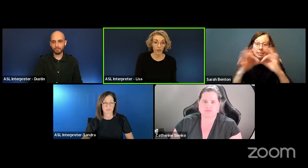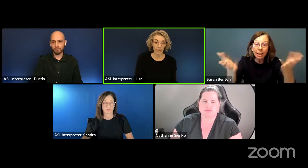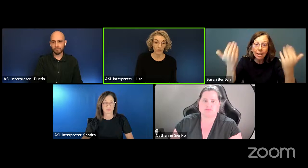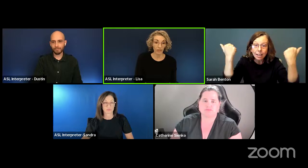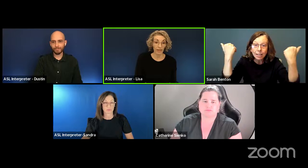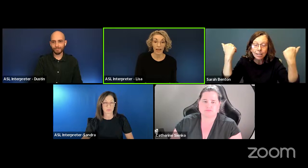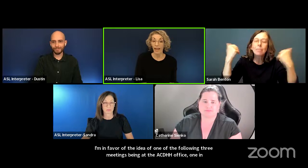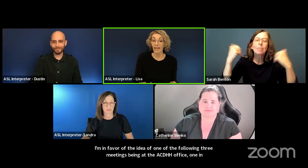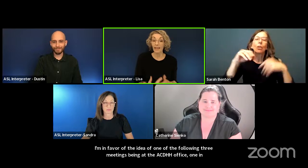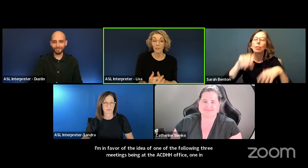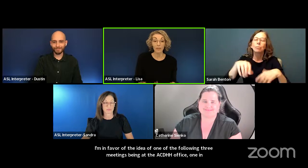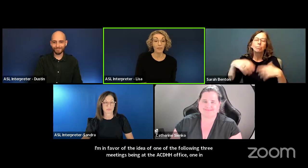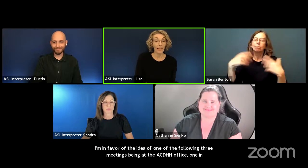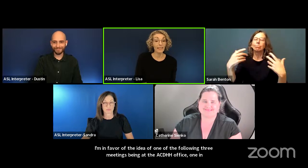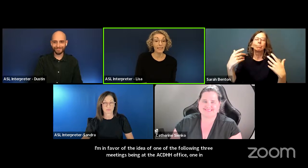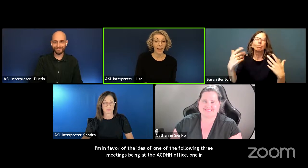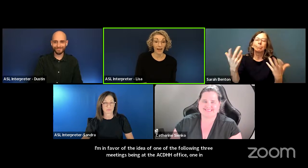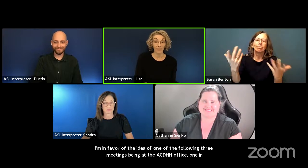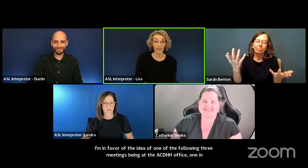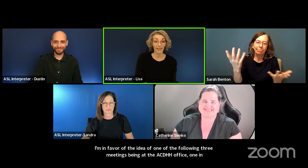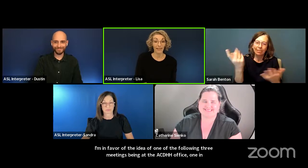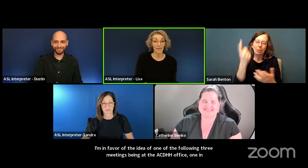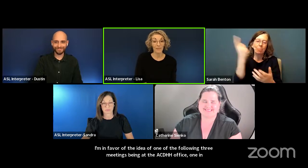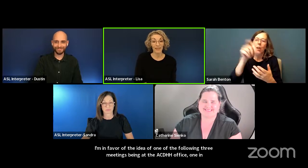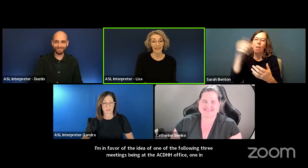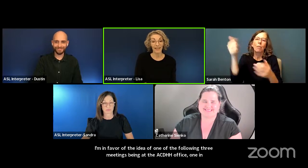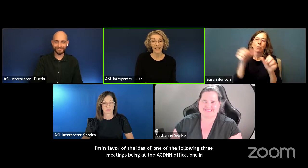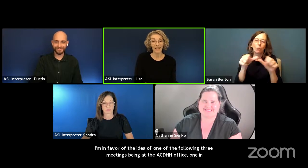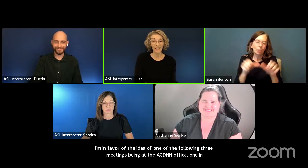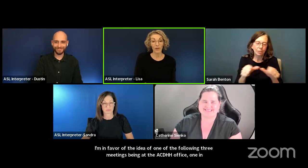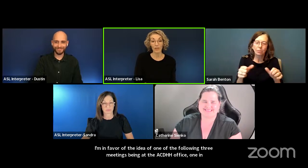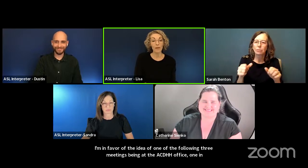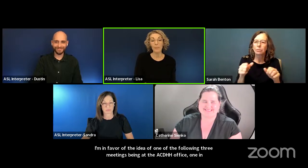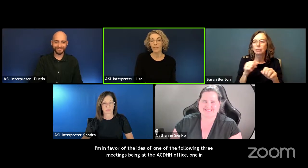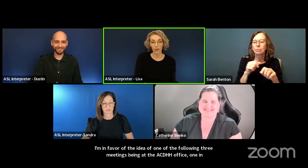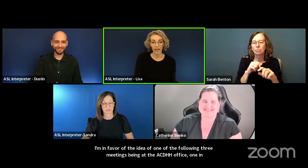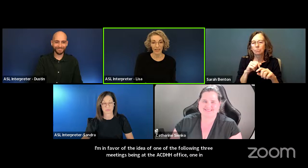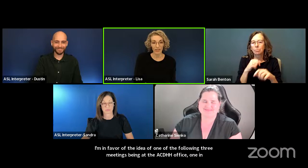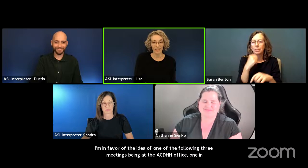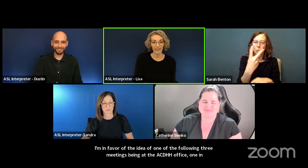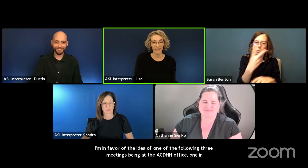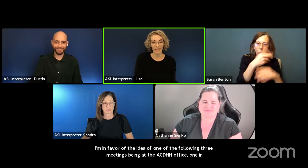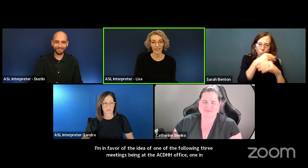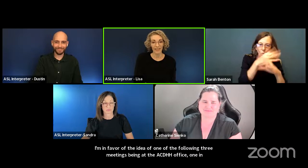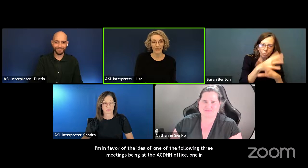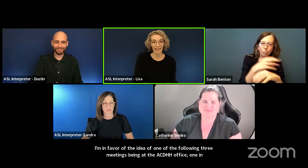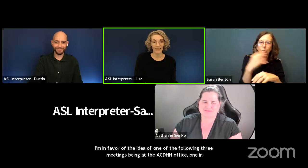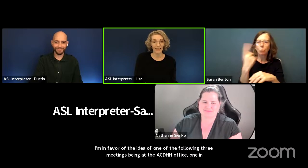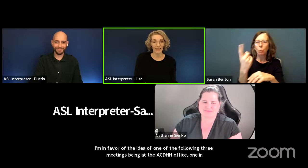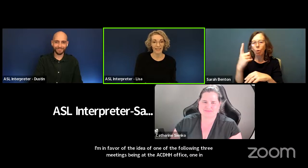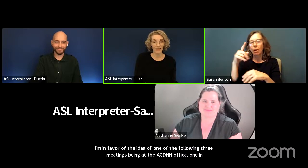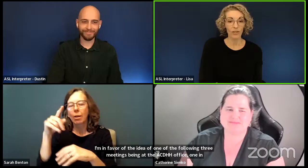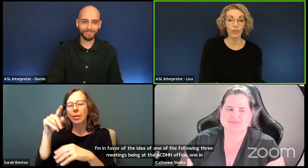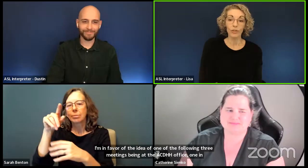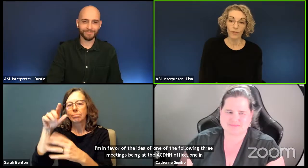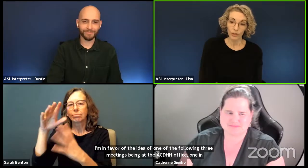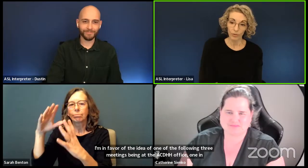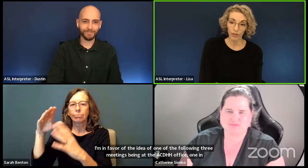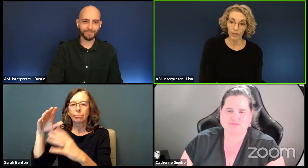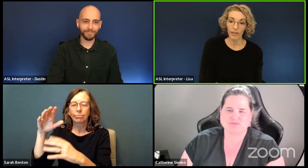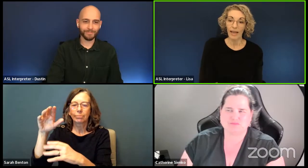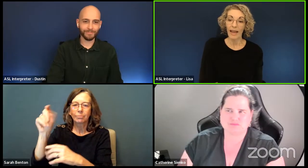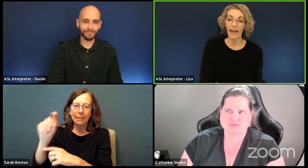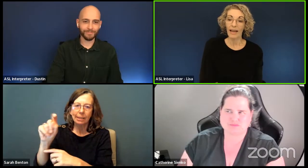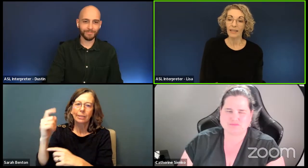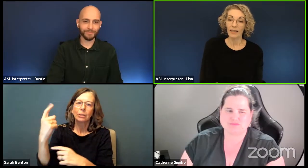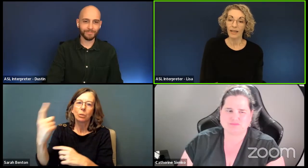another location. Hey, come to Flagstaff or some other location. And then, so two